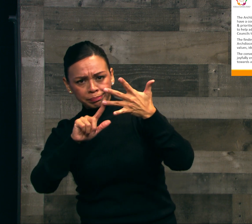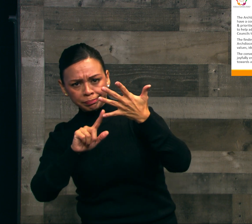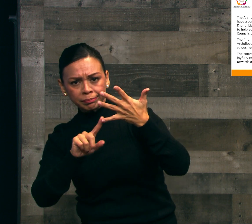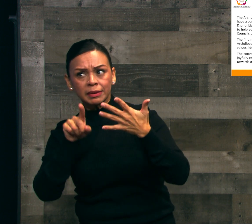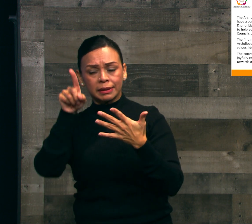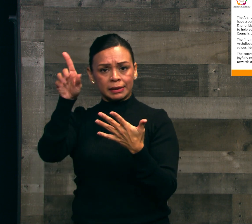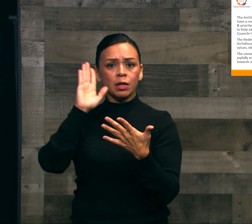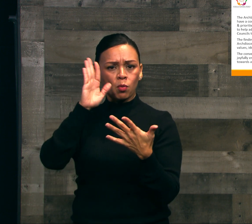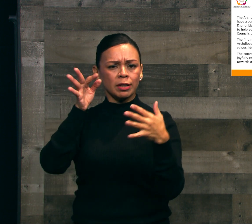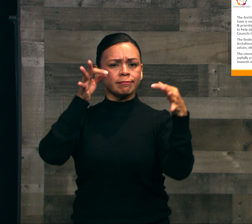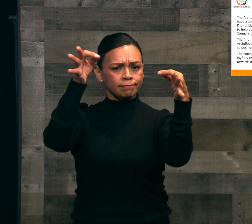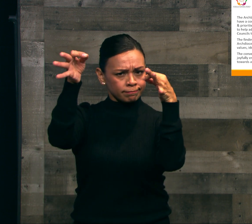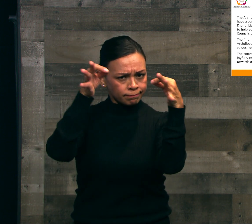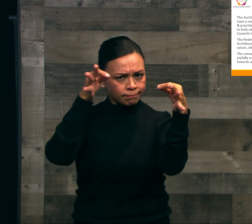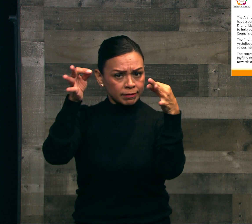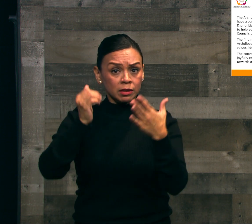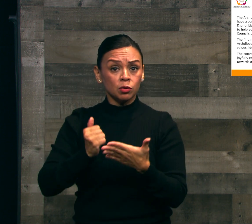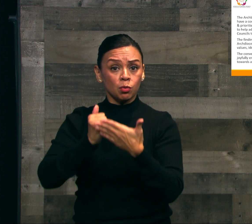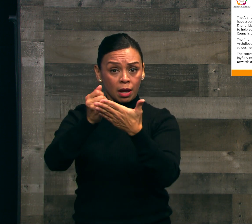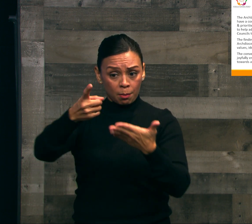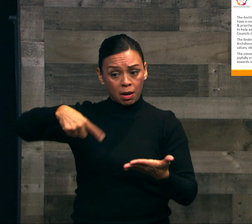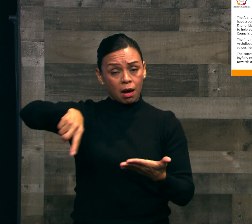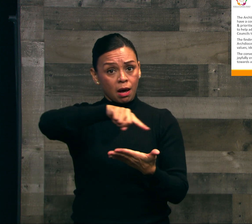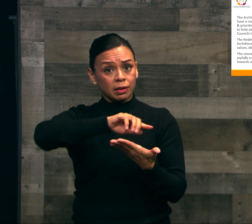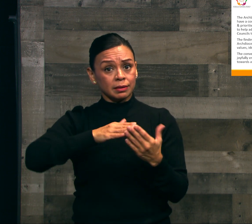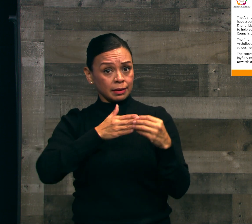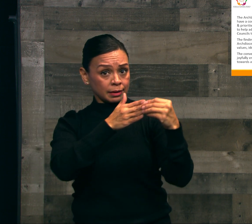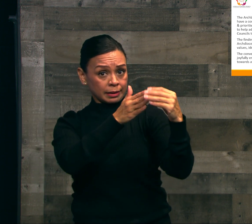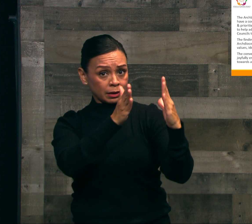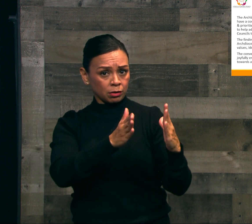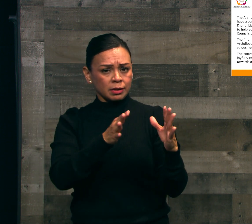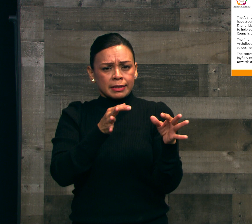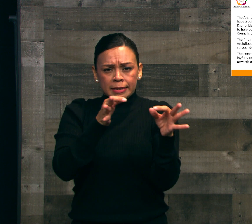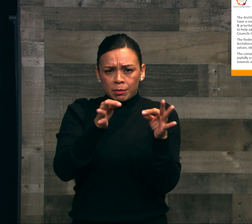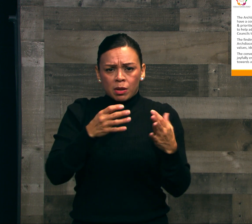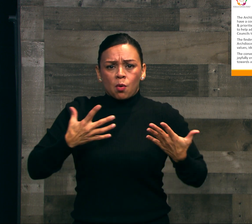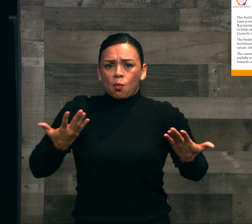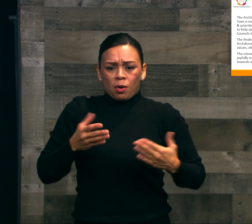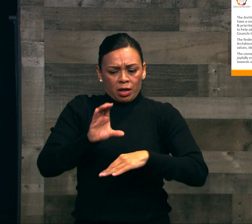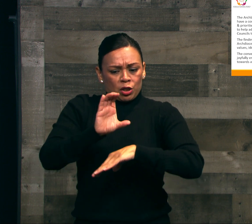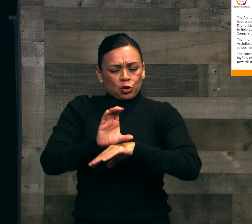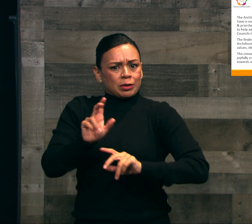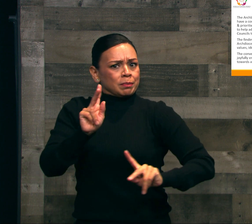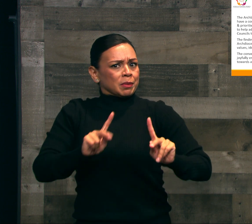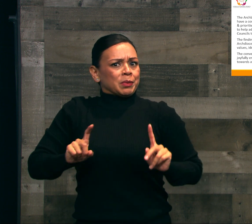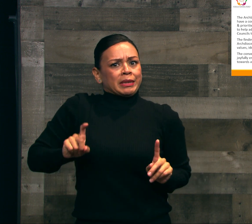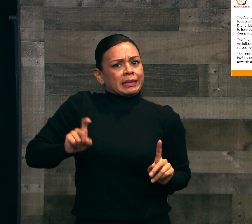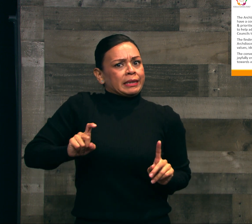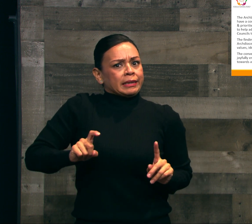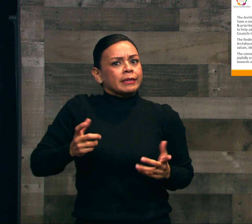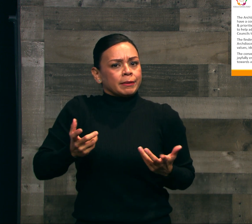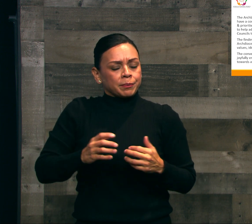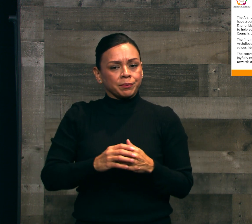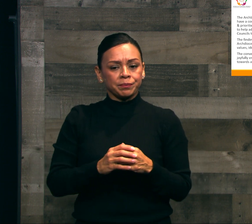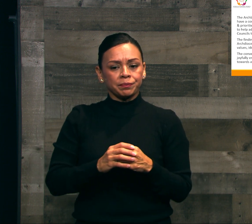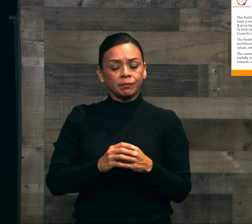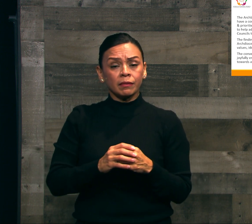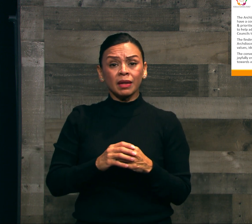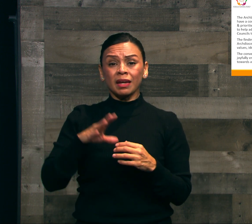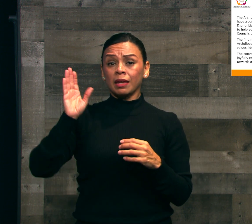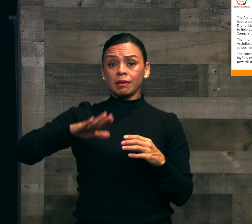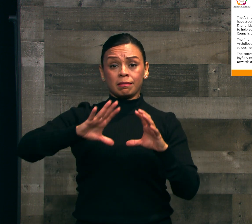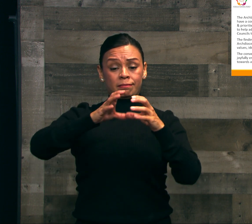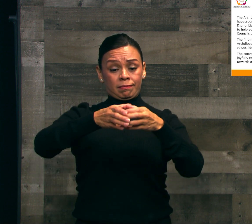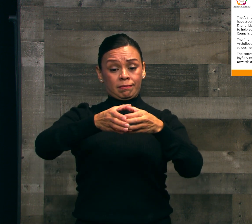principles that will come forward to assist us as leaders in the church to describe the needs of the church.